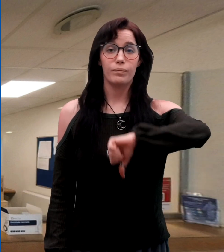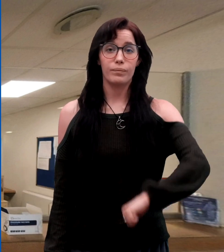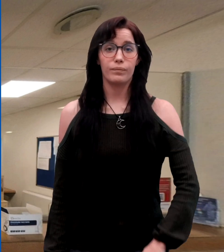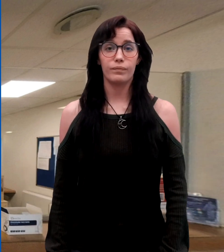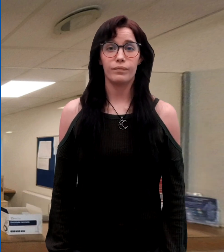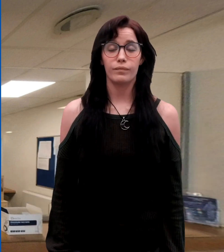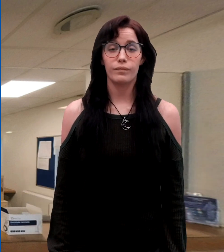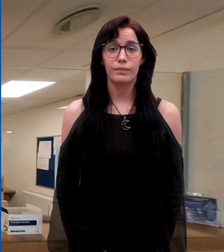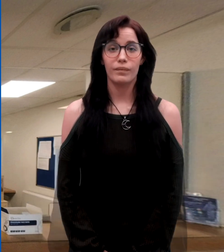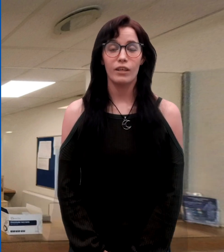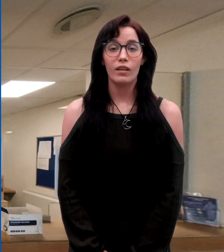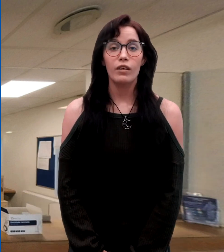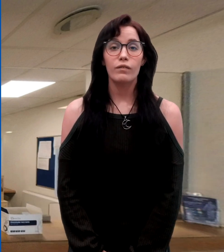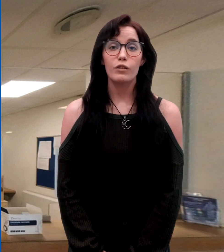wrong.